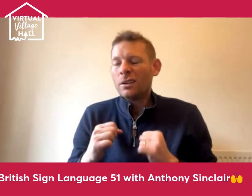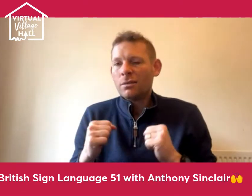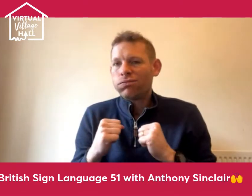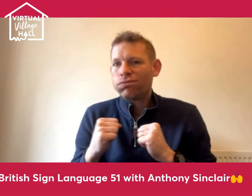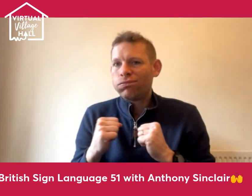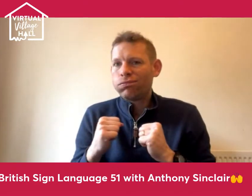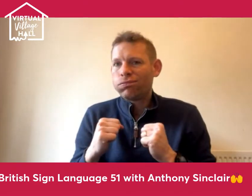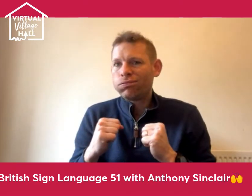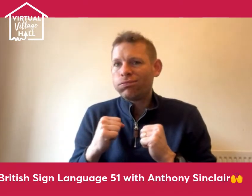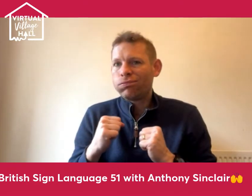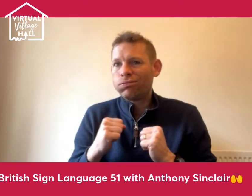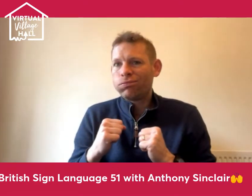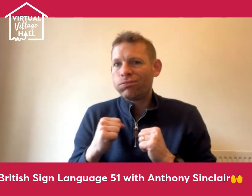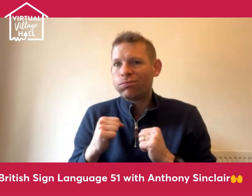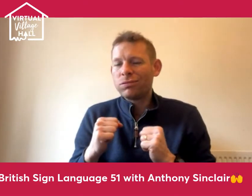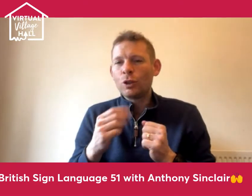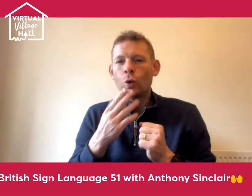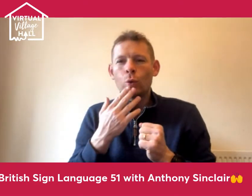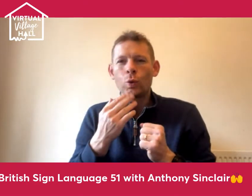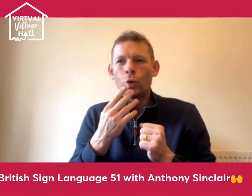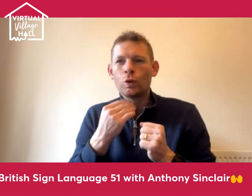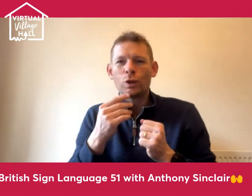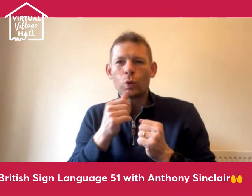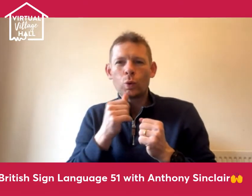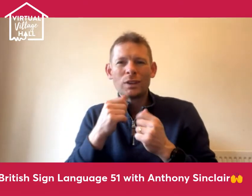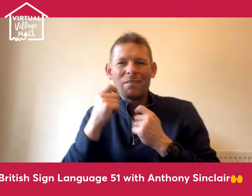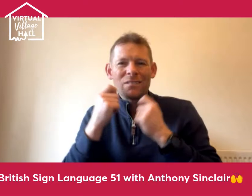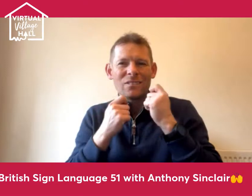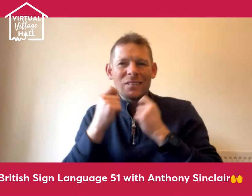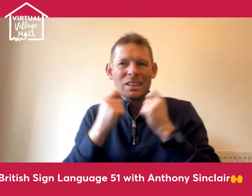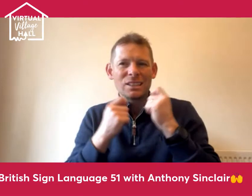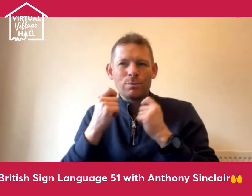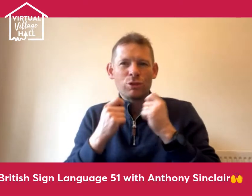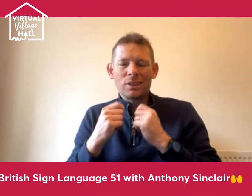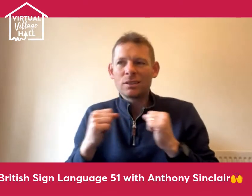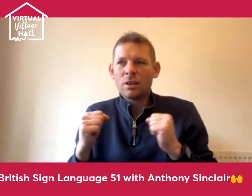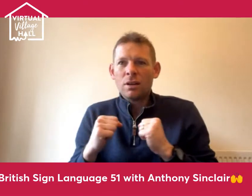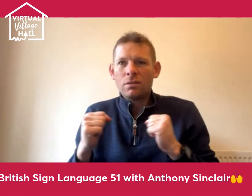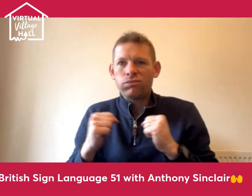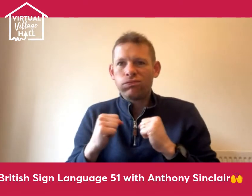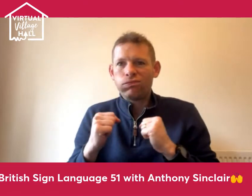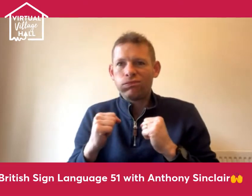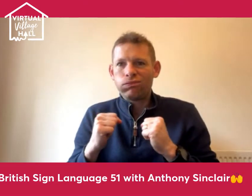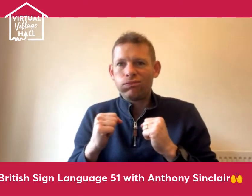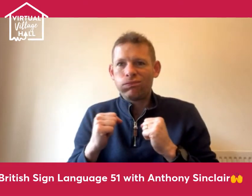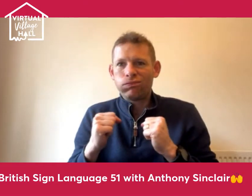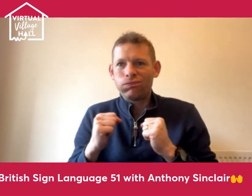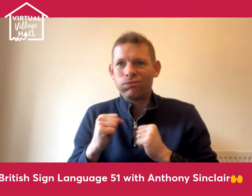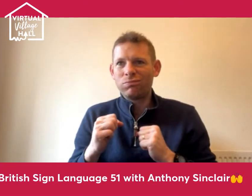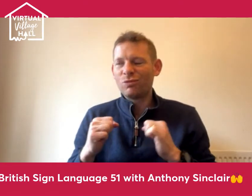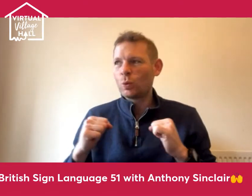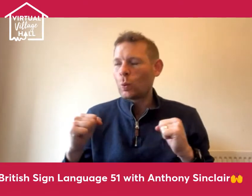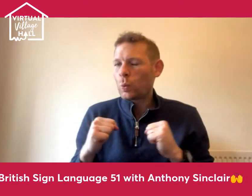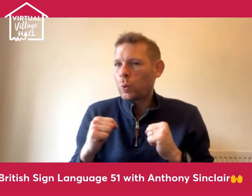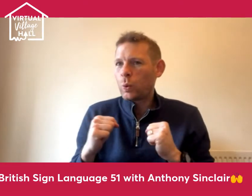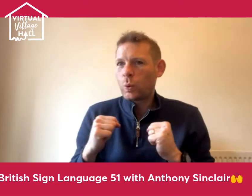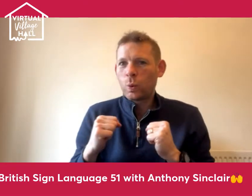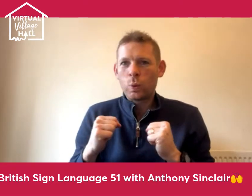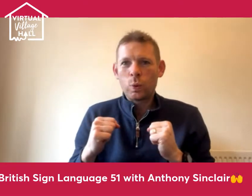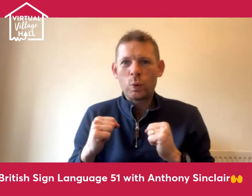difference between the cold sign and the winter sign. And you're using your facial expressions a lot more for cold. You see what I'm doing there? When